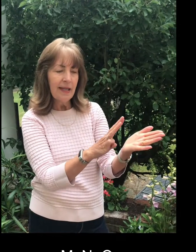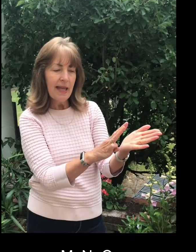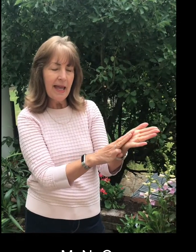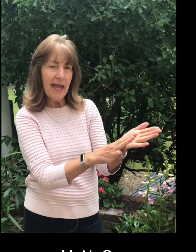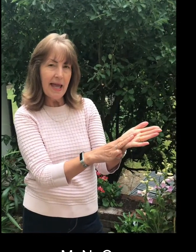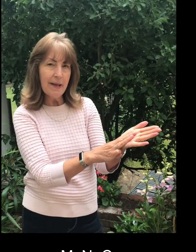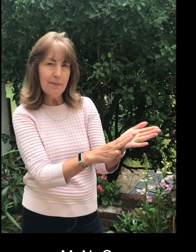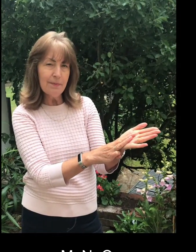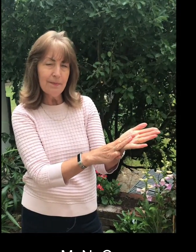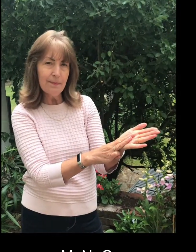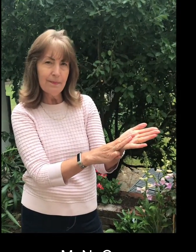M,